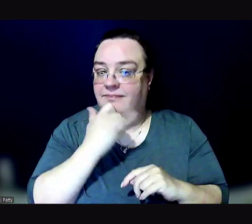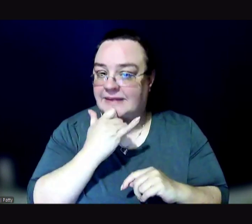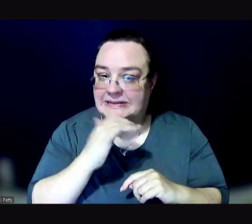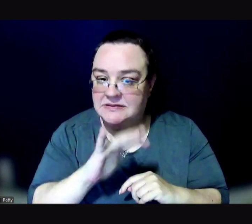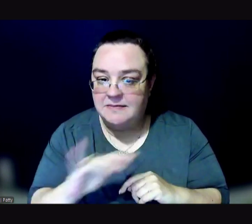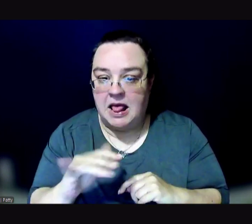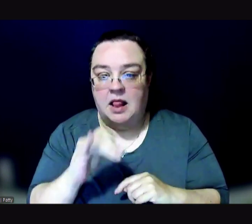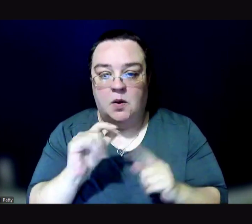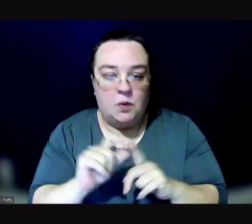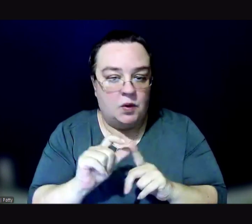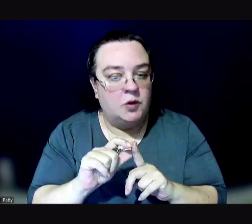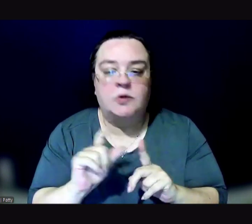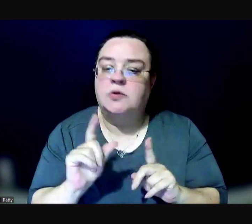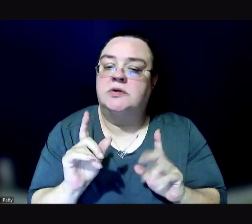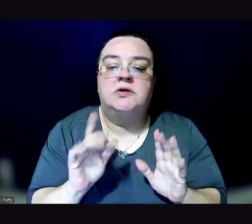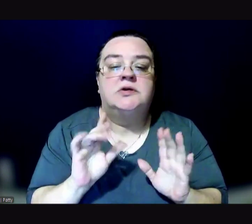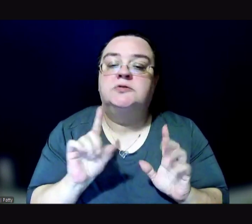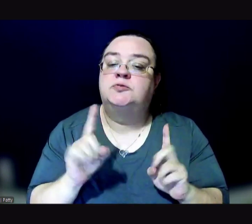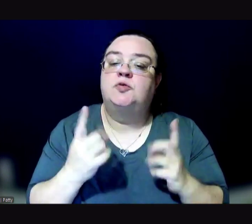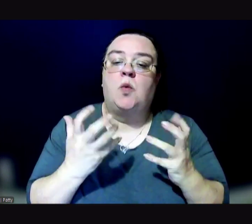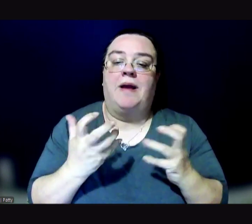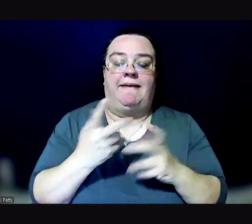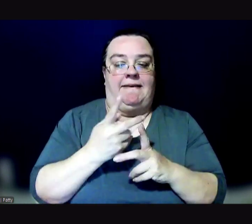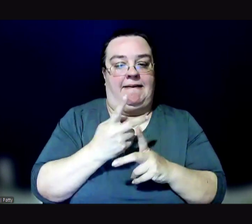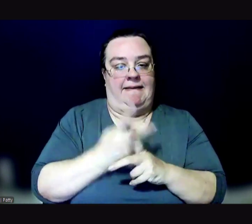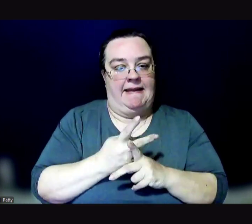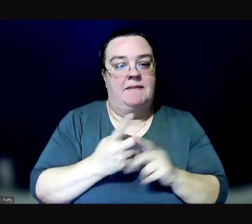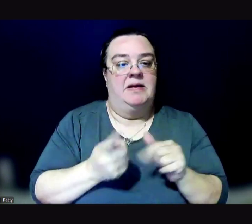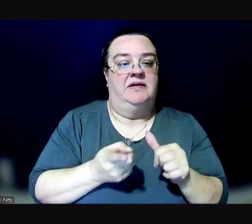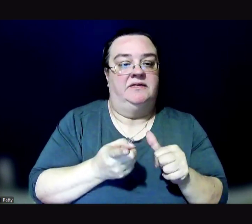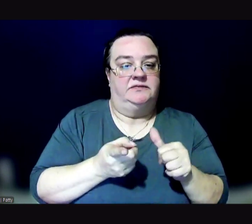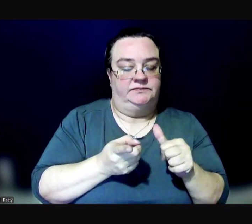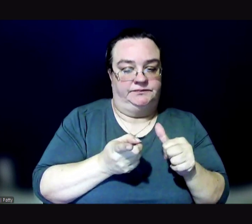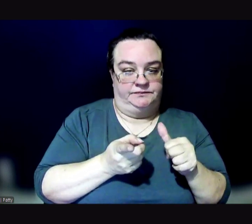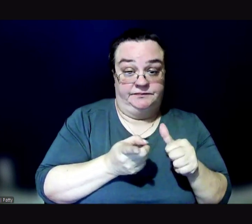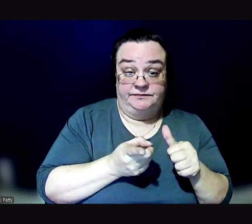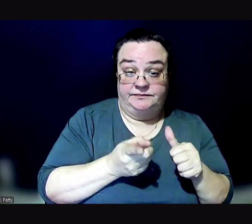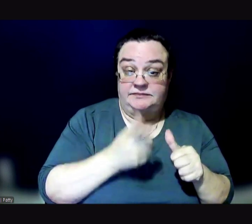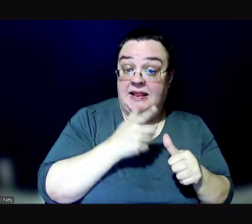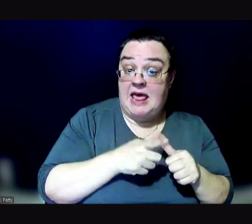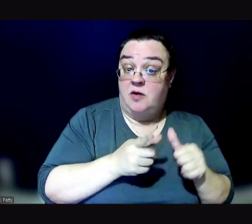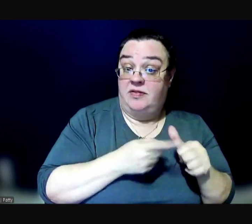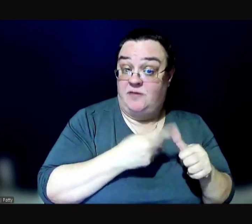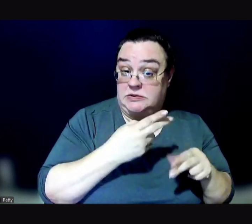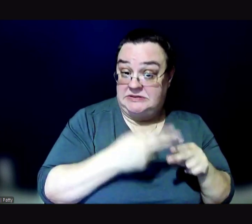so we're just going to keep everything first initial, last name at